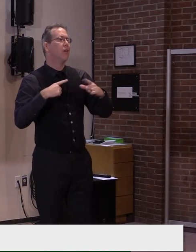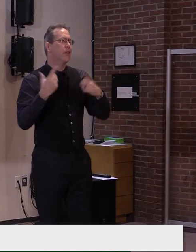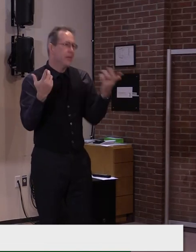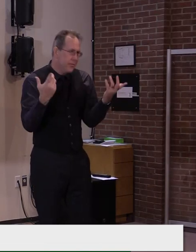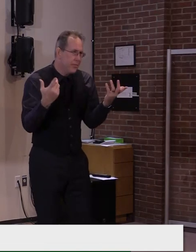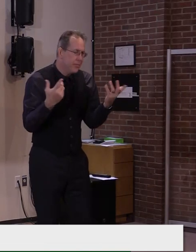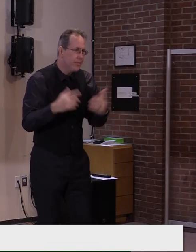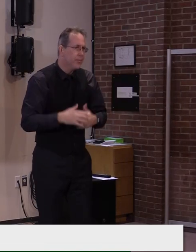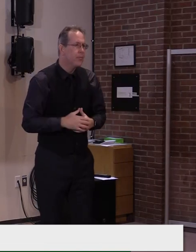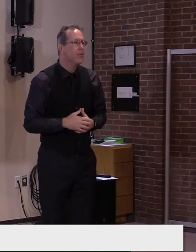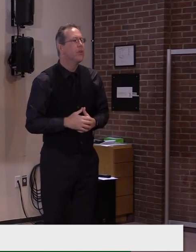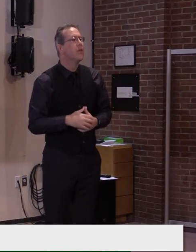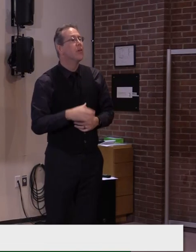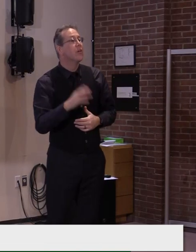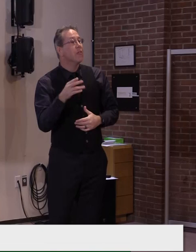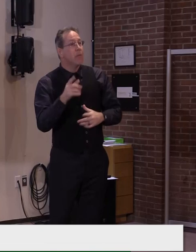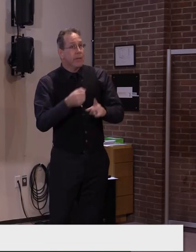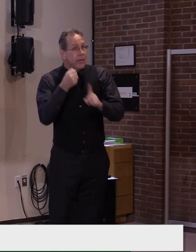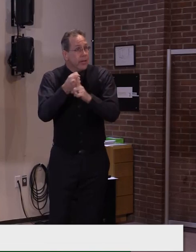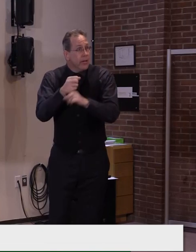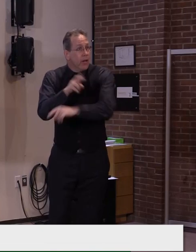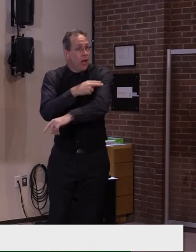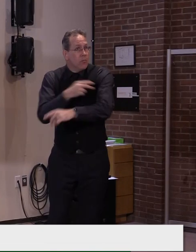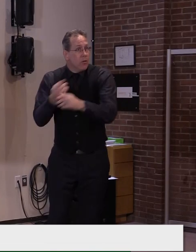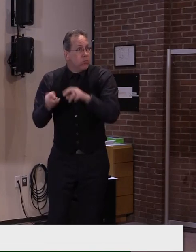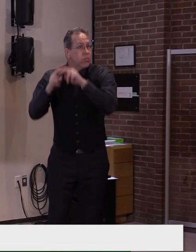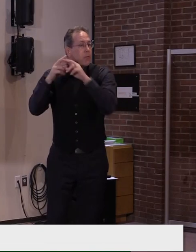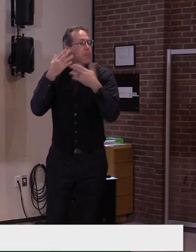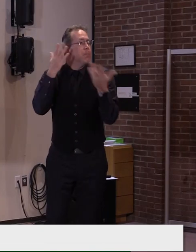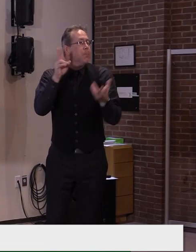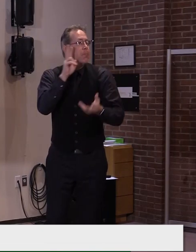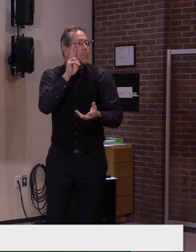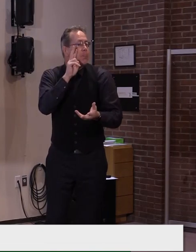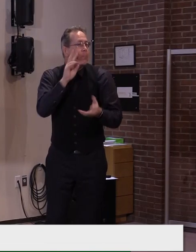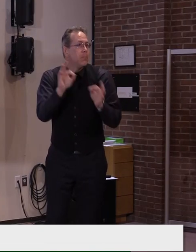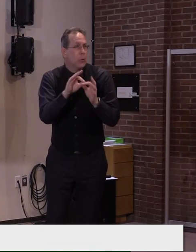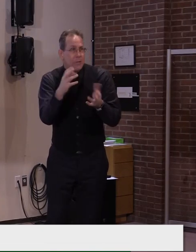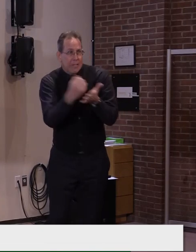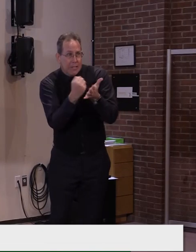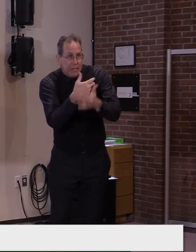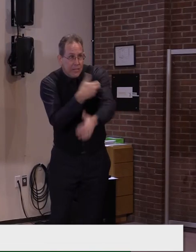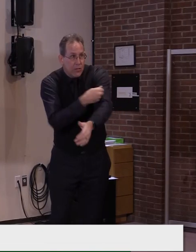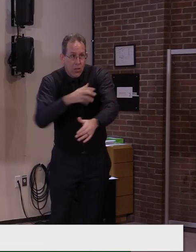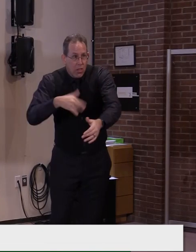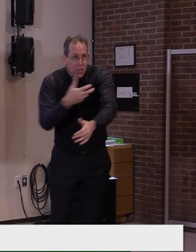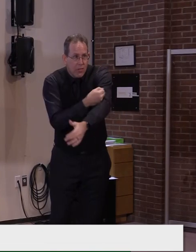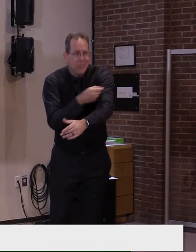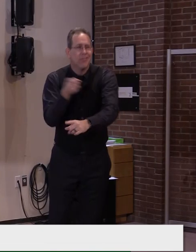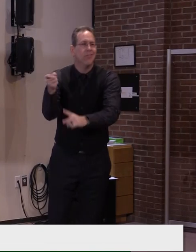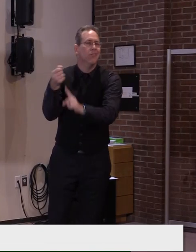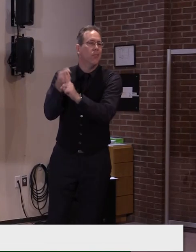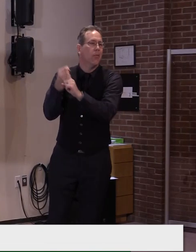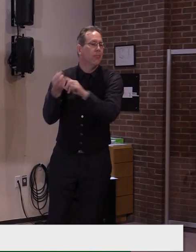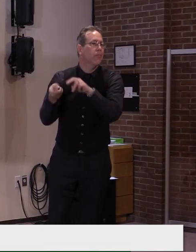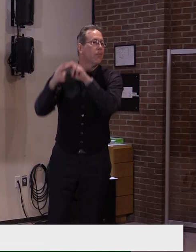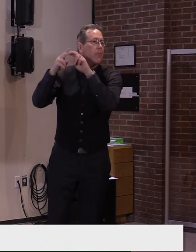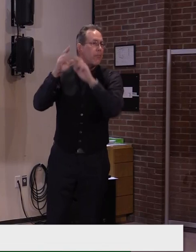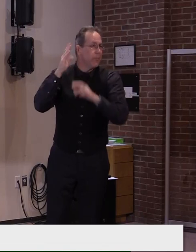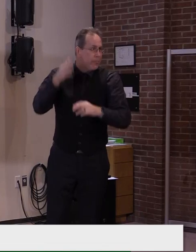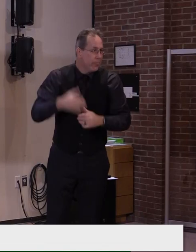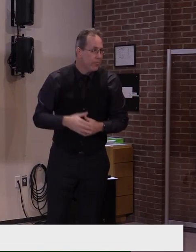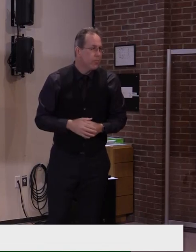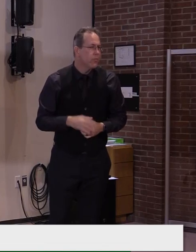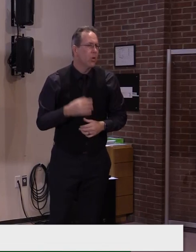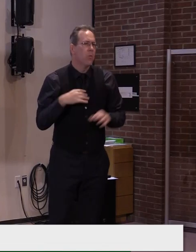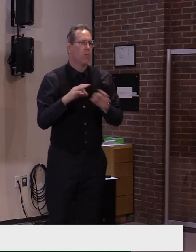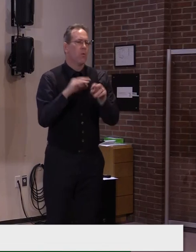on hospitalizations and other metrics is just not known at the moment, and that's something we'll keep a close eye on in the days